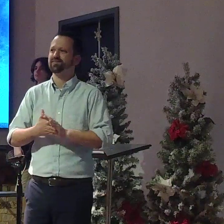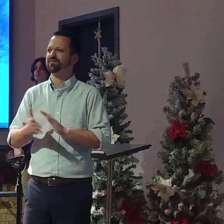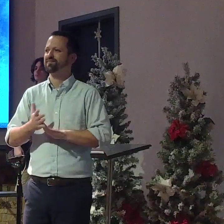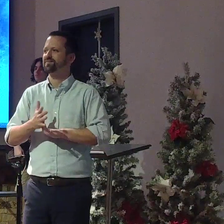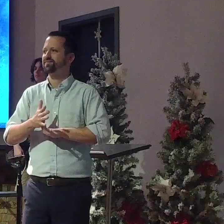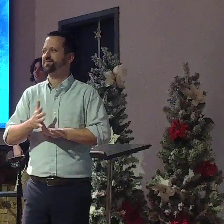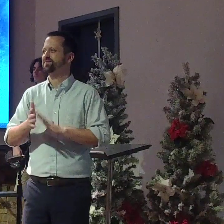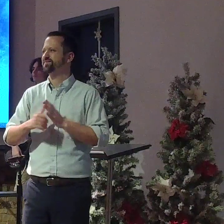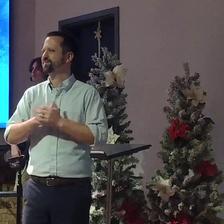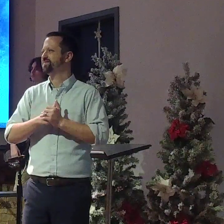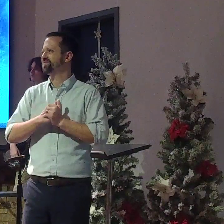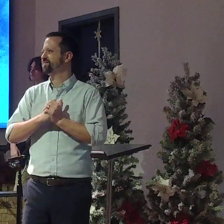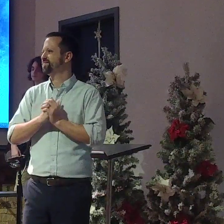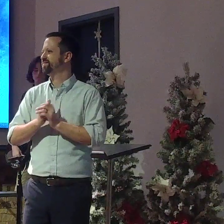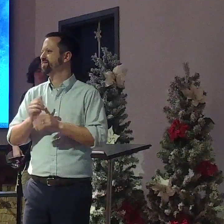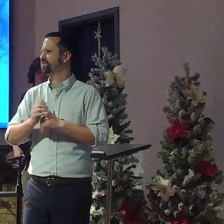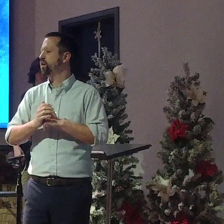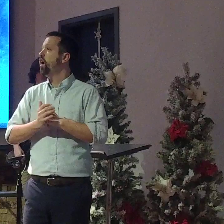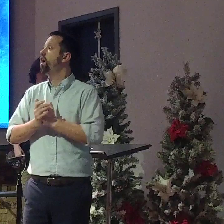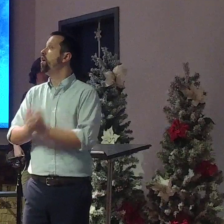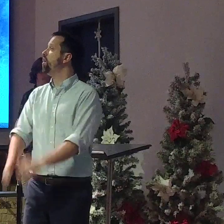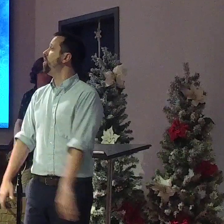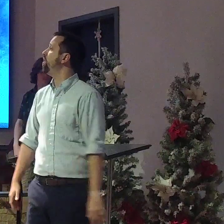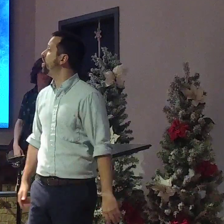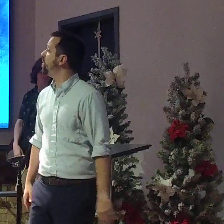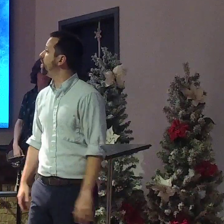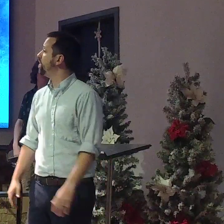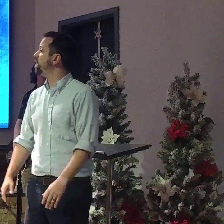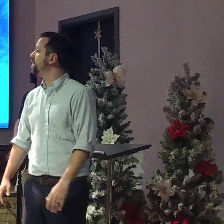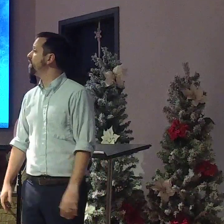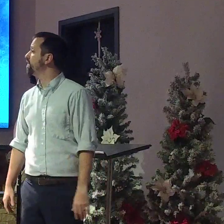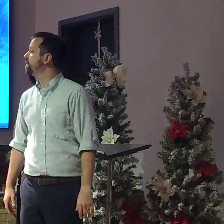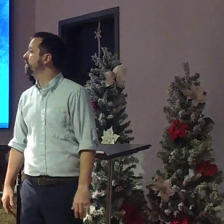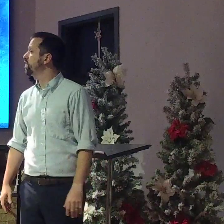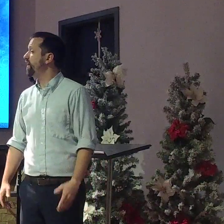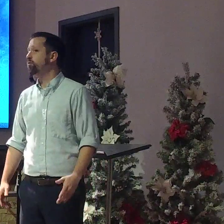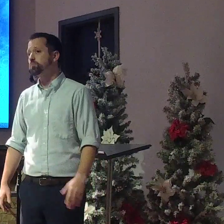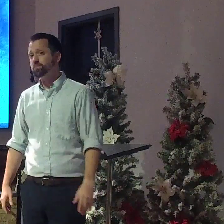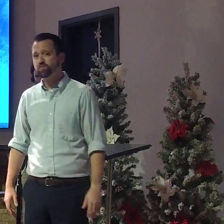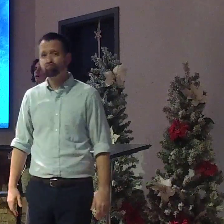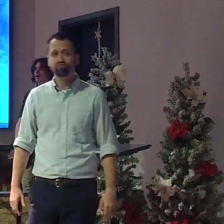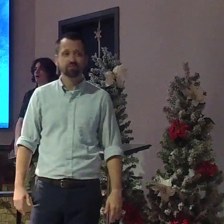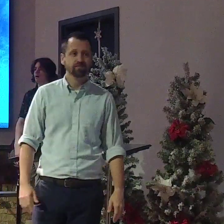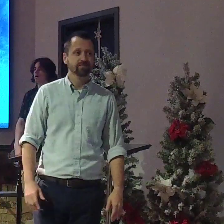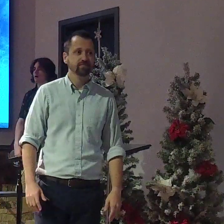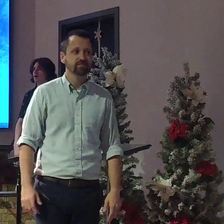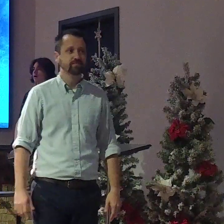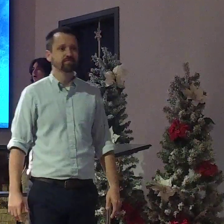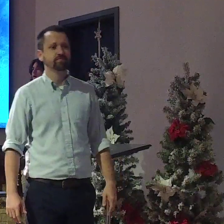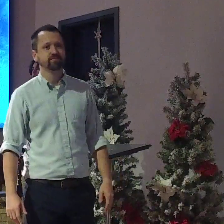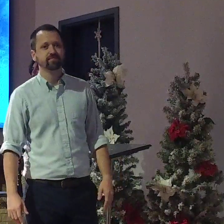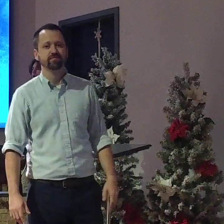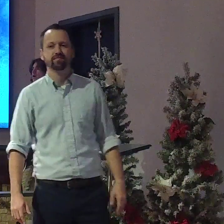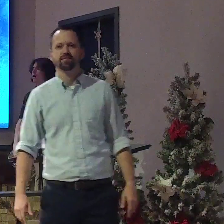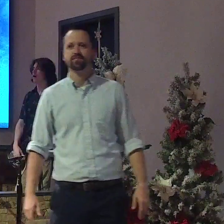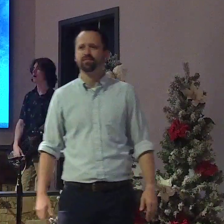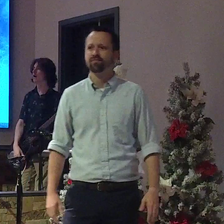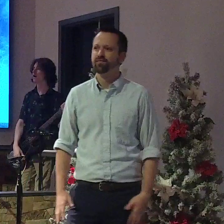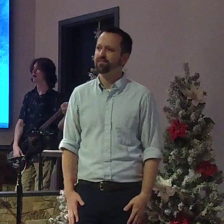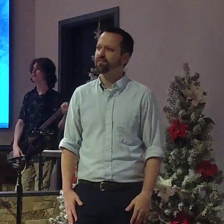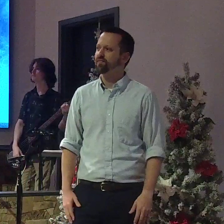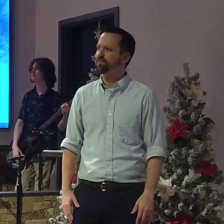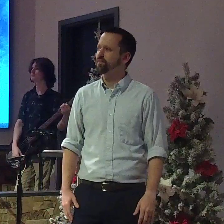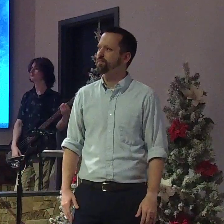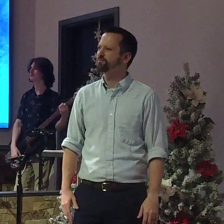already, we have a bag for you out at the Welcome Center. We'd love for you to pick that up on your way out. And church, aren't you also excited to have our first-time guests with